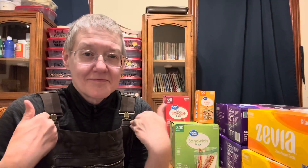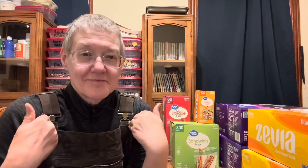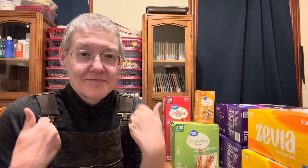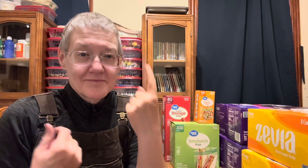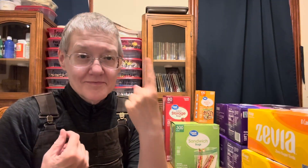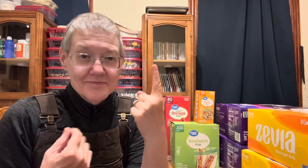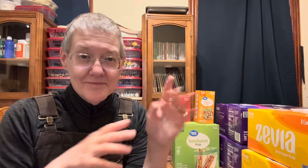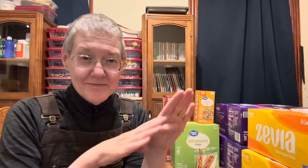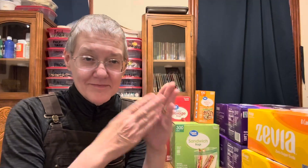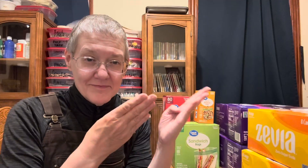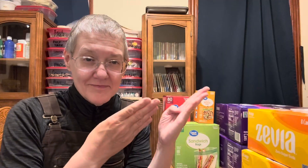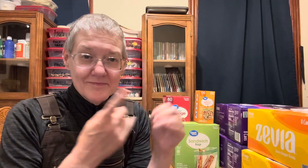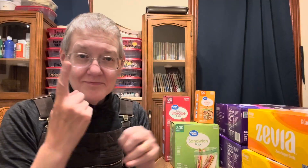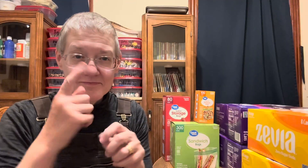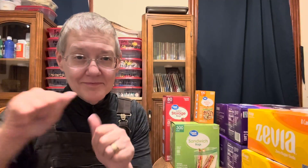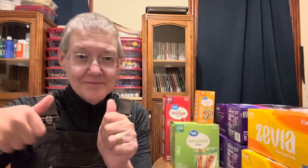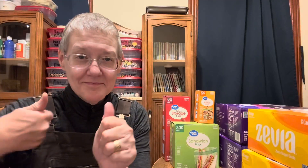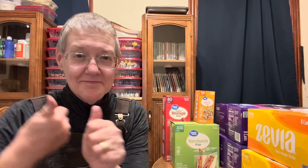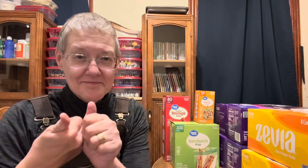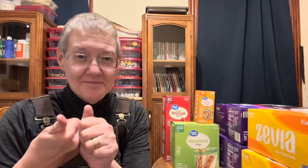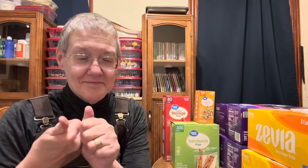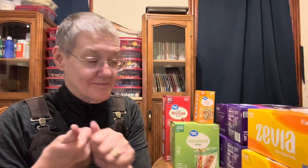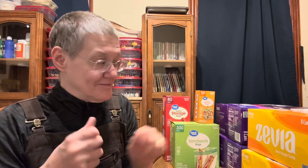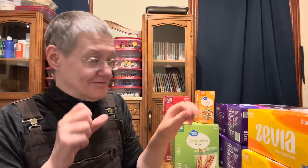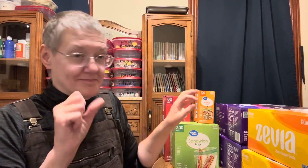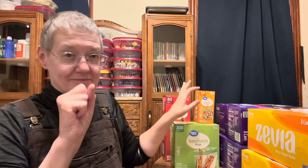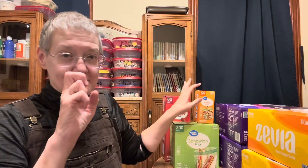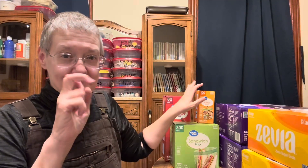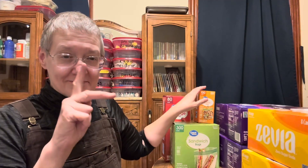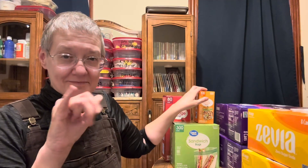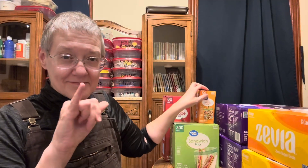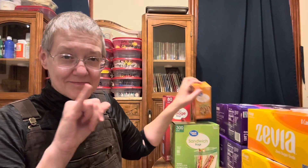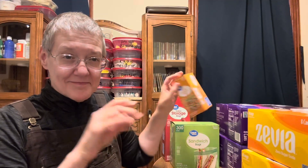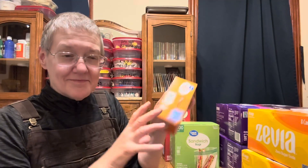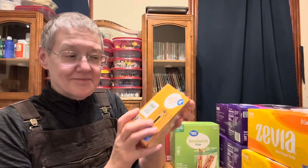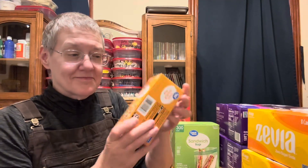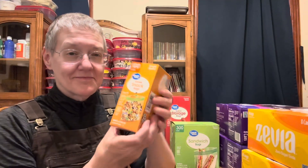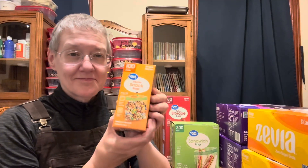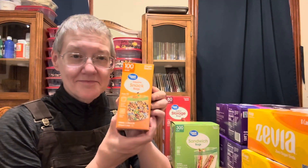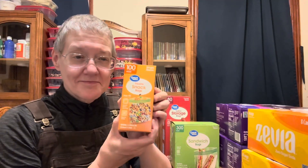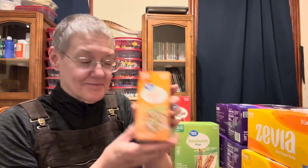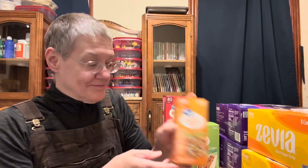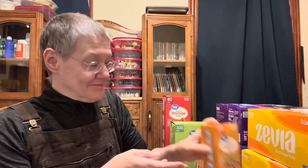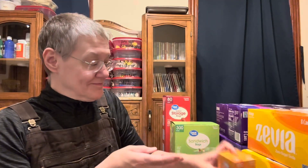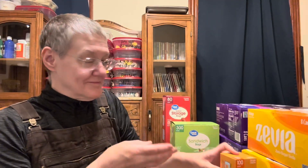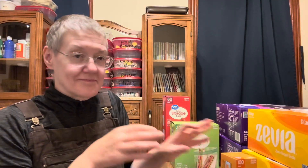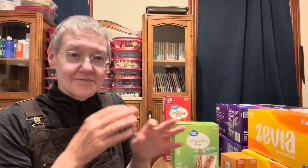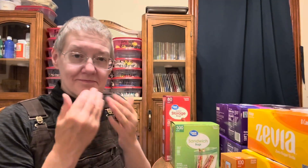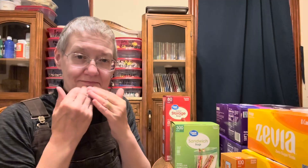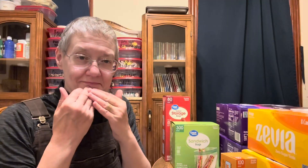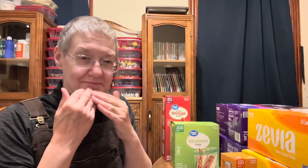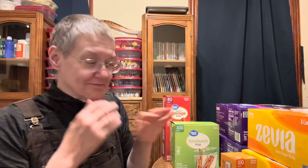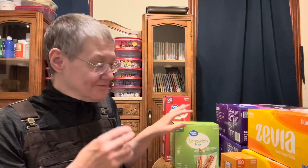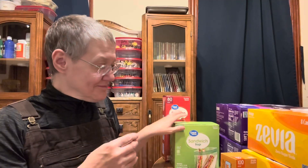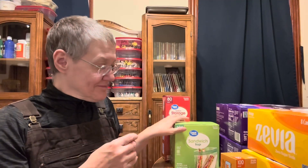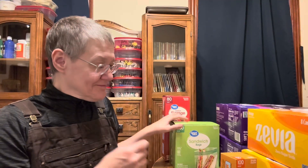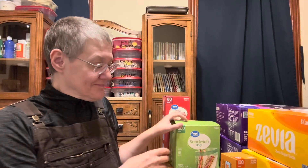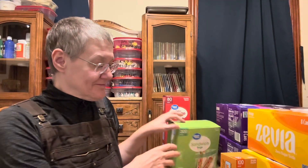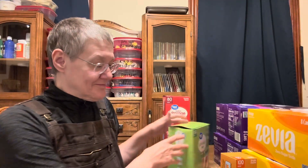So I try to make sure I have one that's open and one back up. I like to use snack baggies,